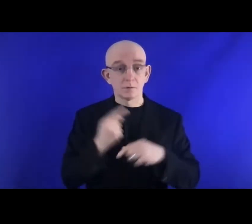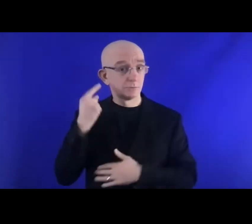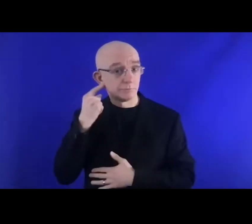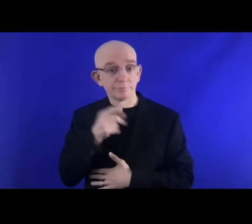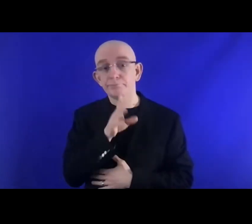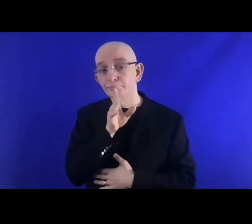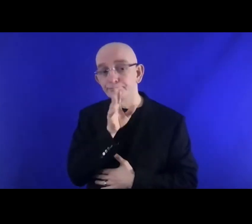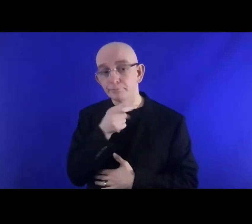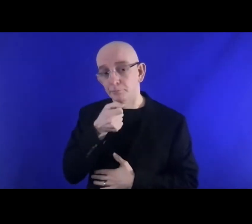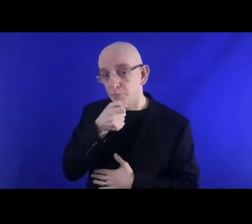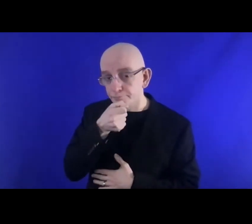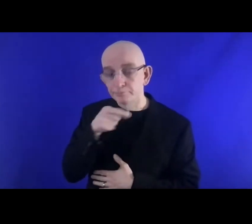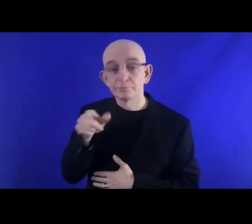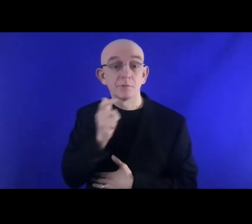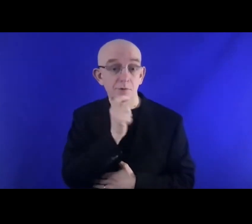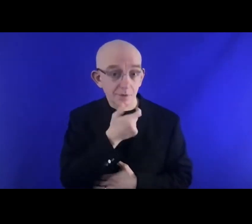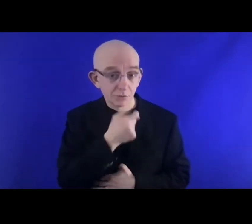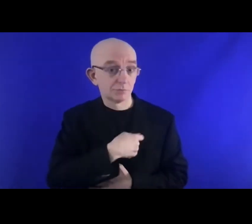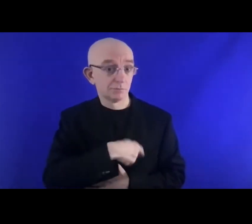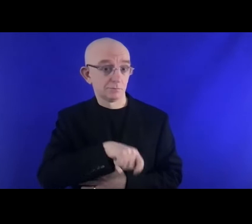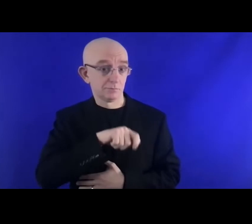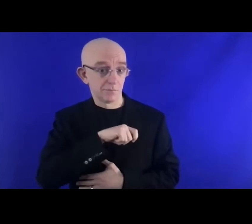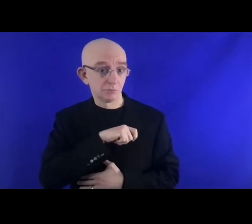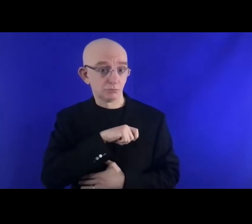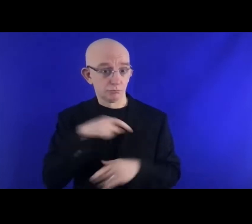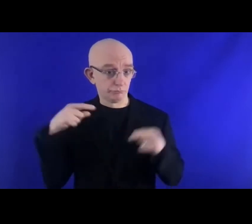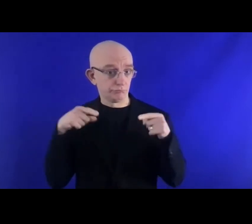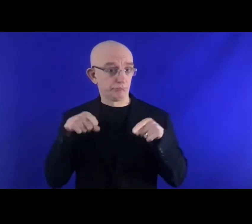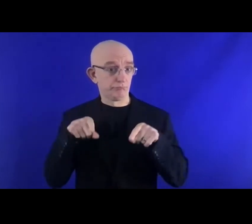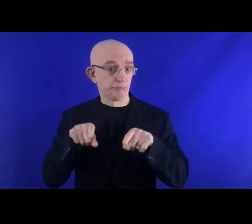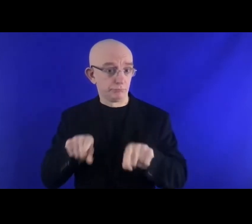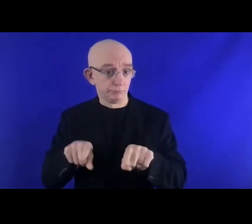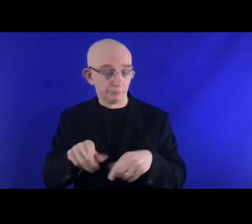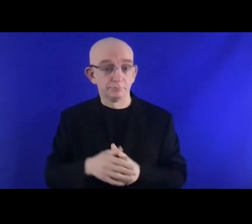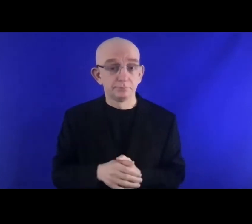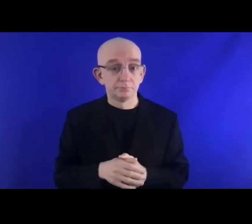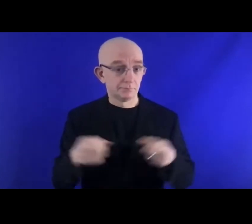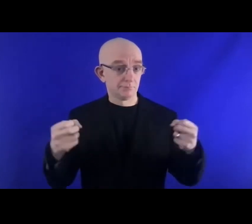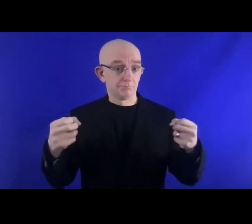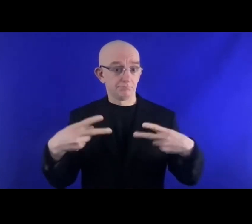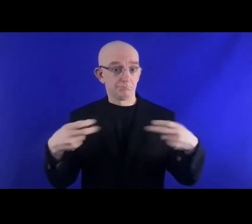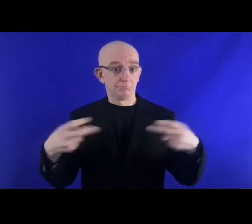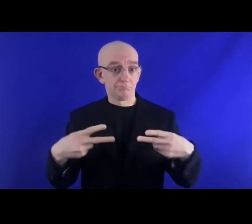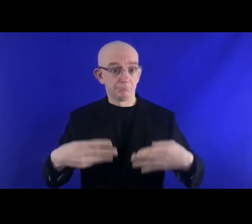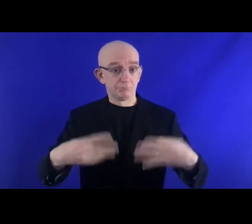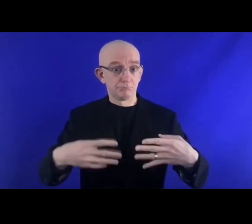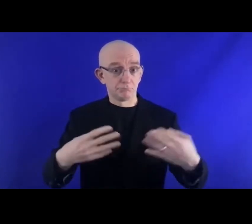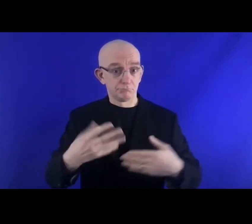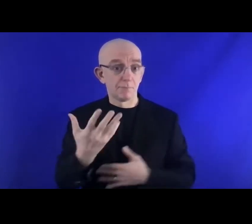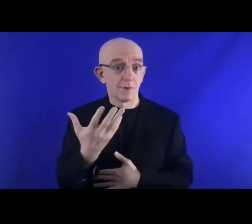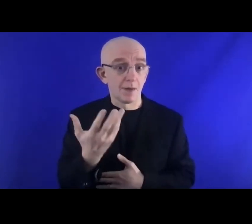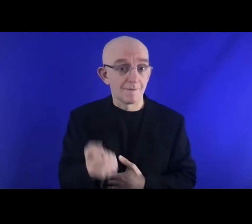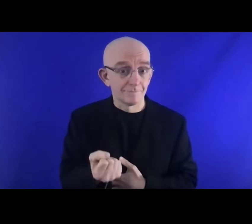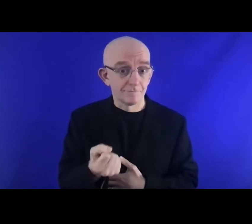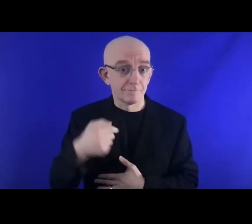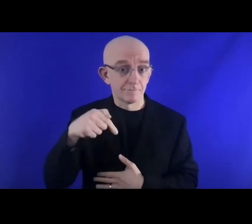option on the lower part of the screen with closed captions. If you need subtitles in a different window,